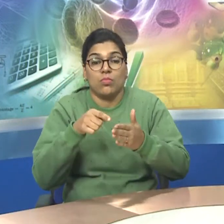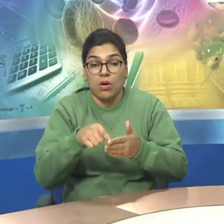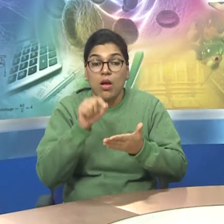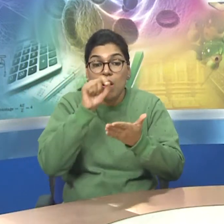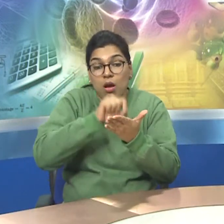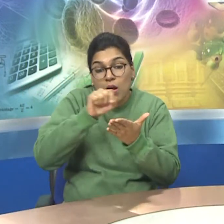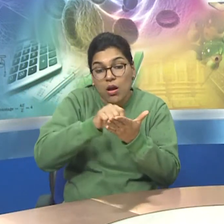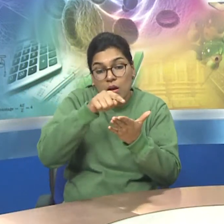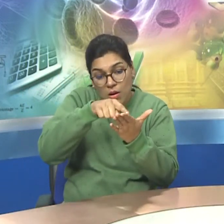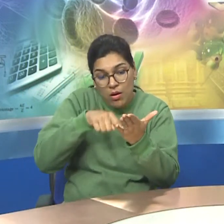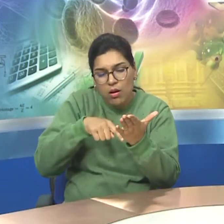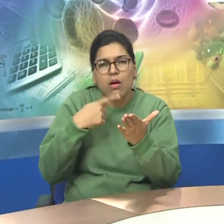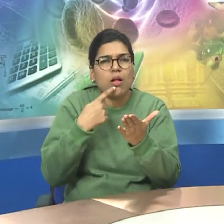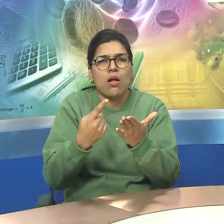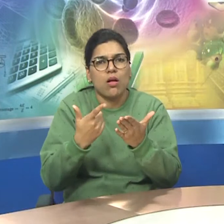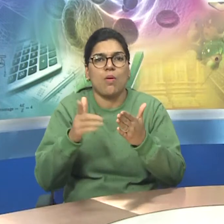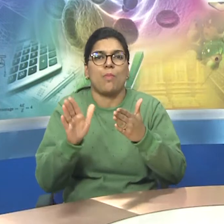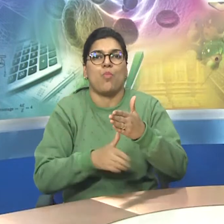He wrote this poem